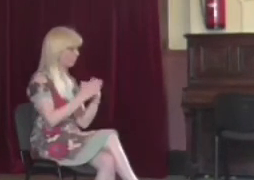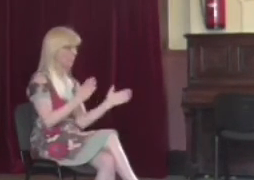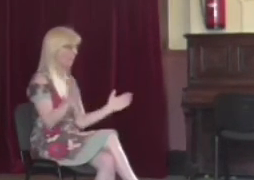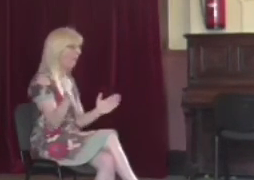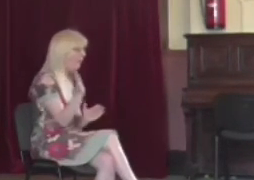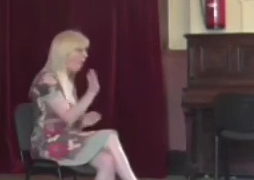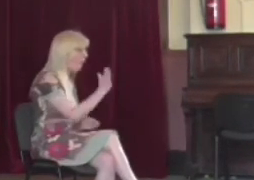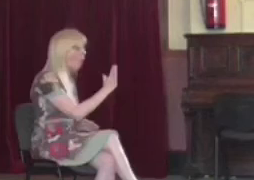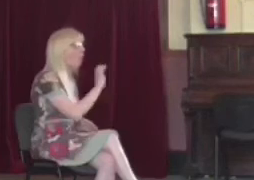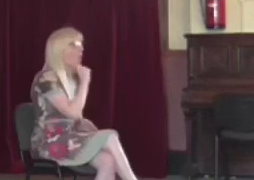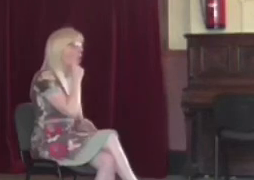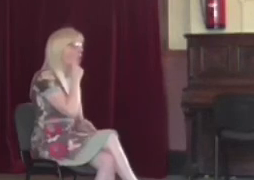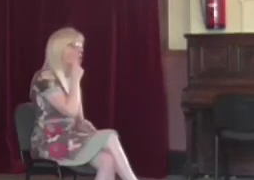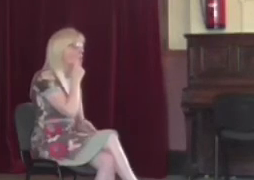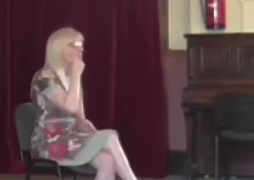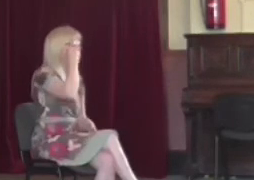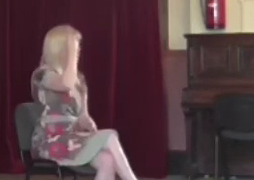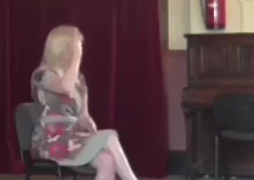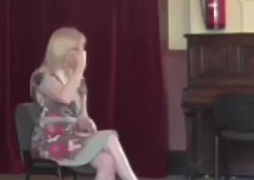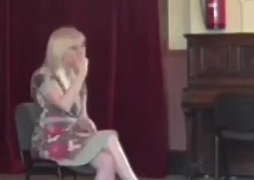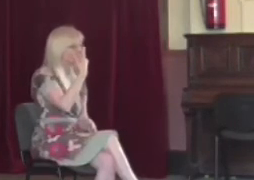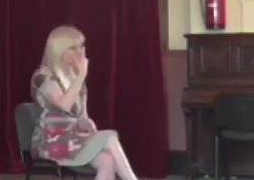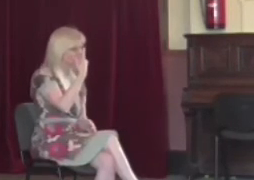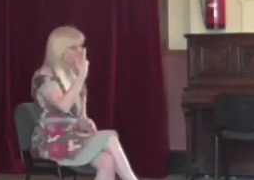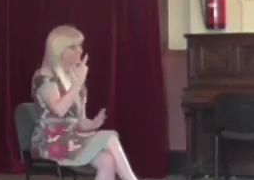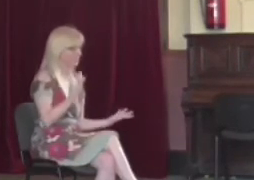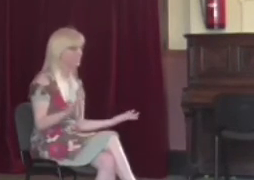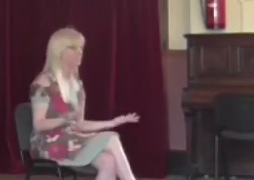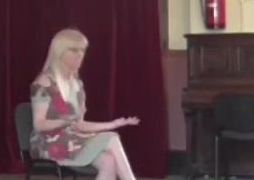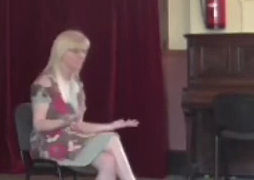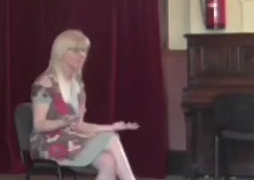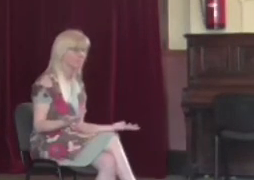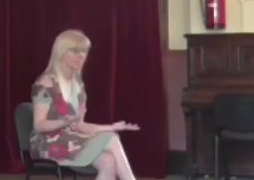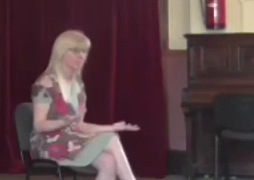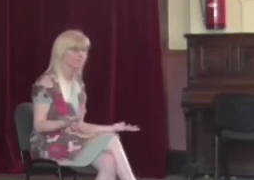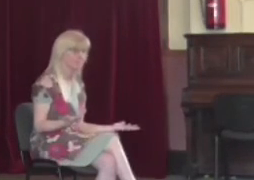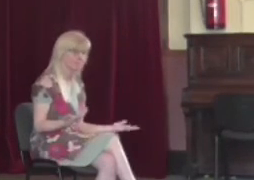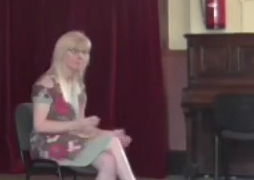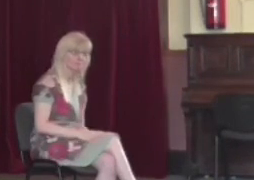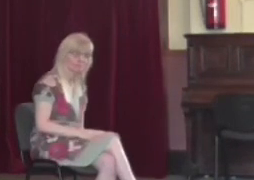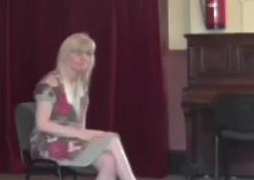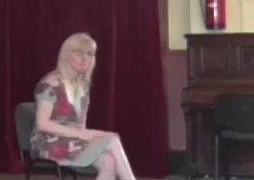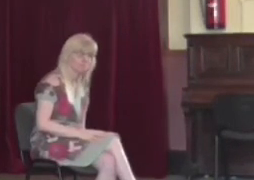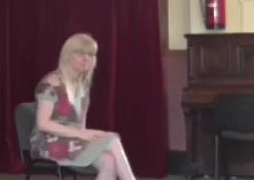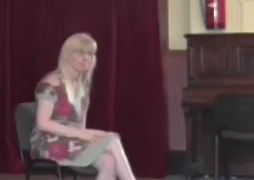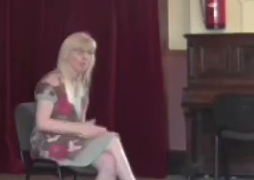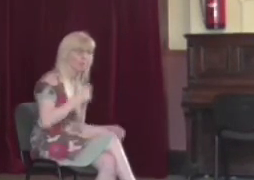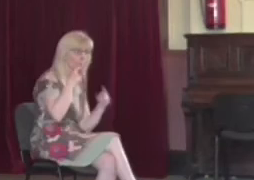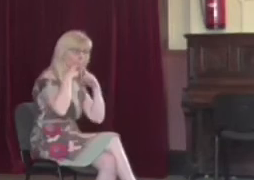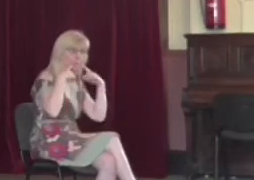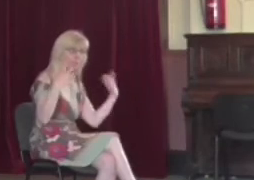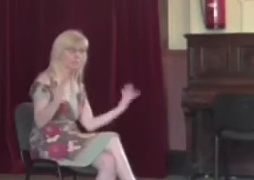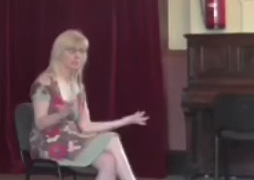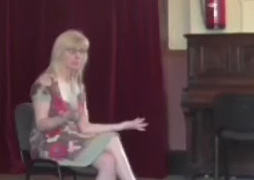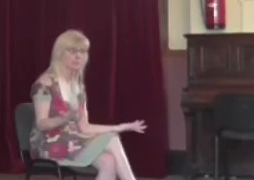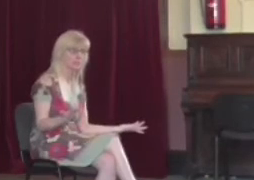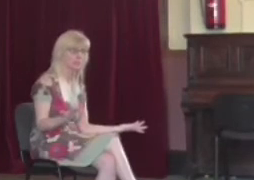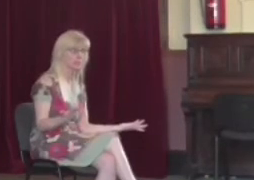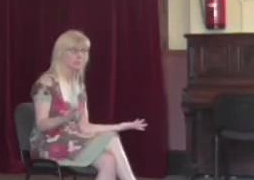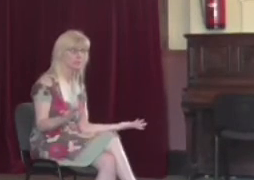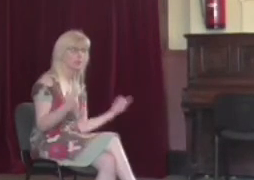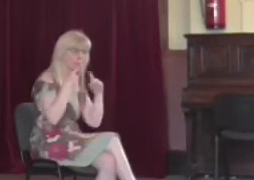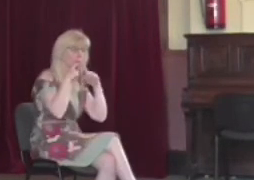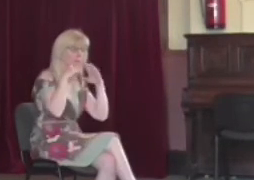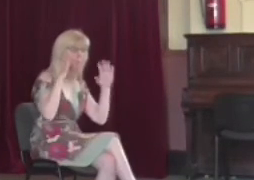wait till the church has grown to 50, 60, 70, 80 people to do that. You can do it